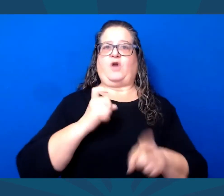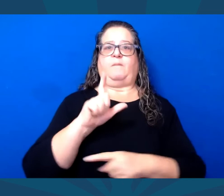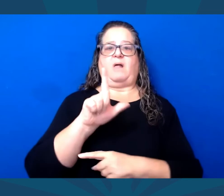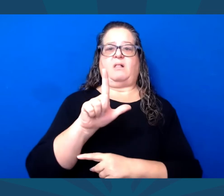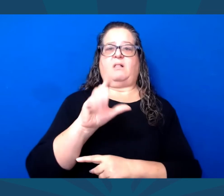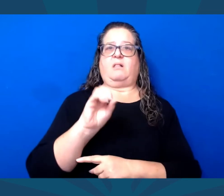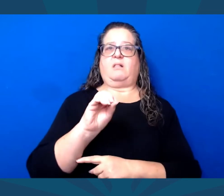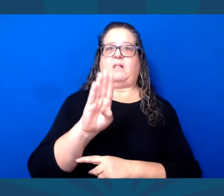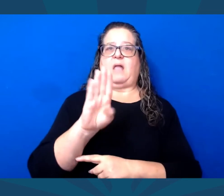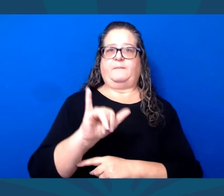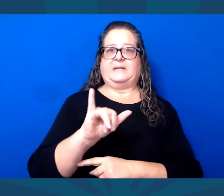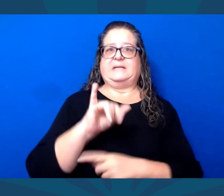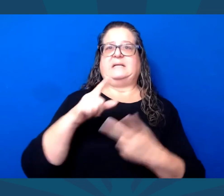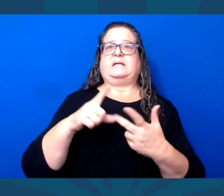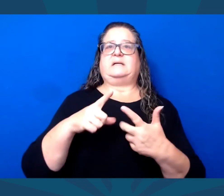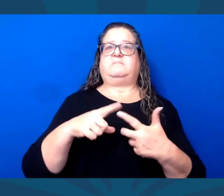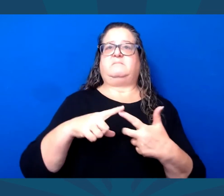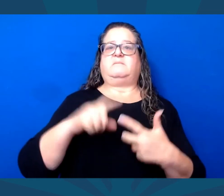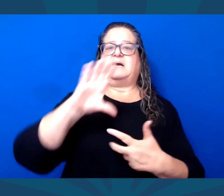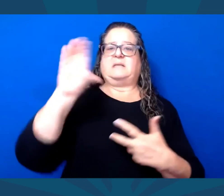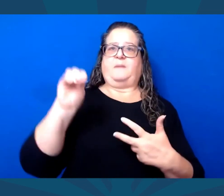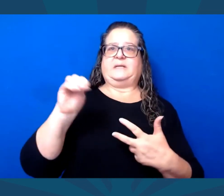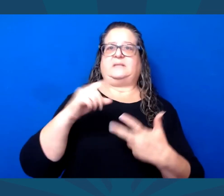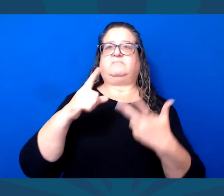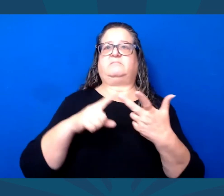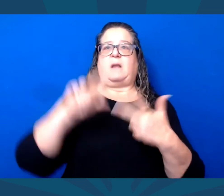Oscar is rejecting donations from lobbyists,